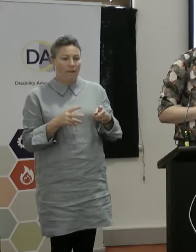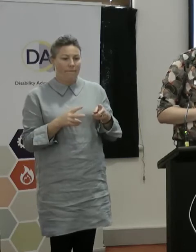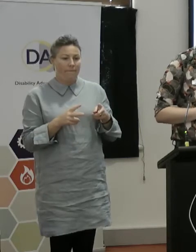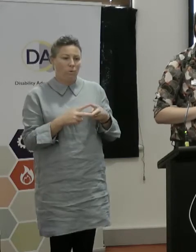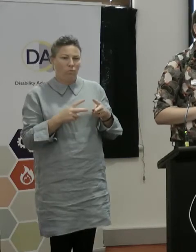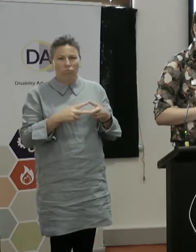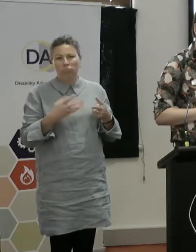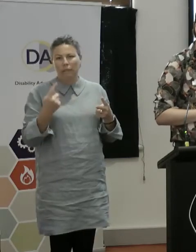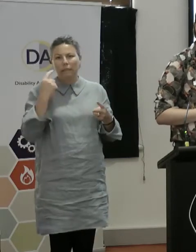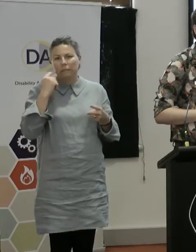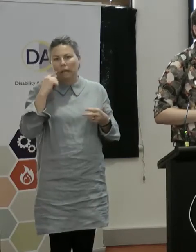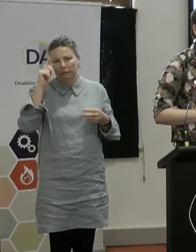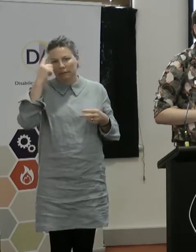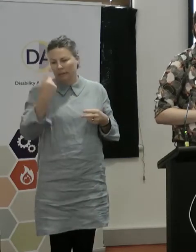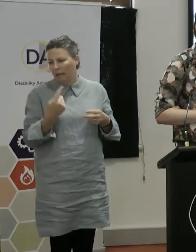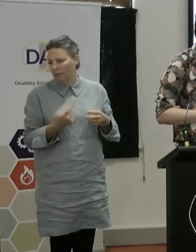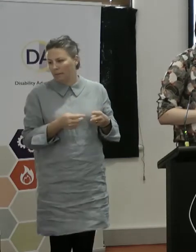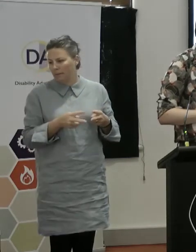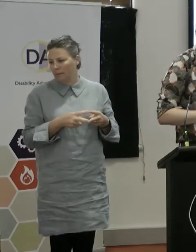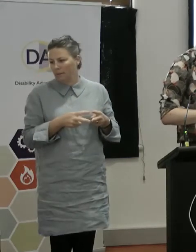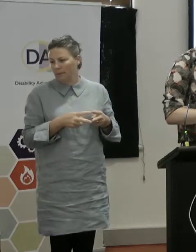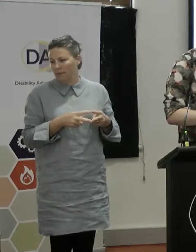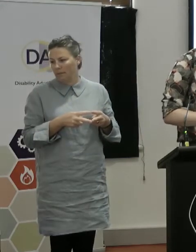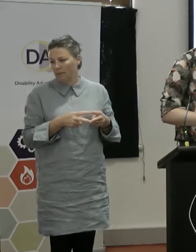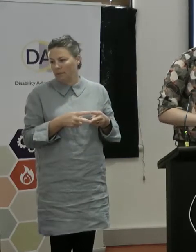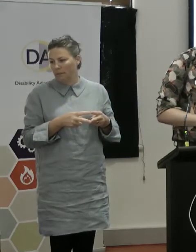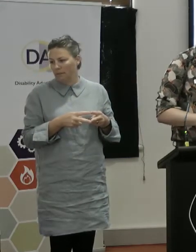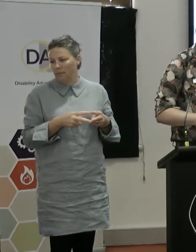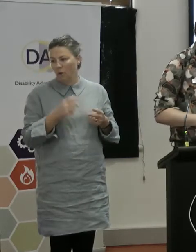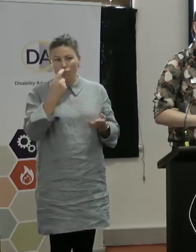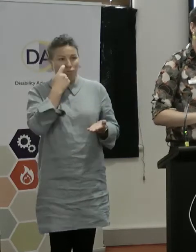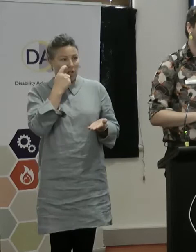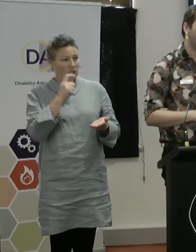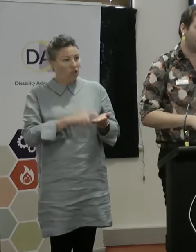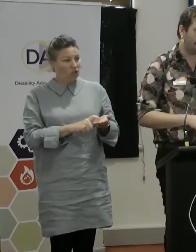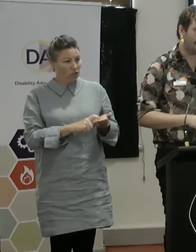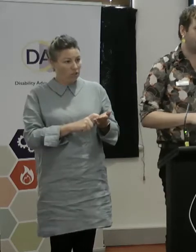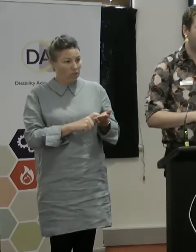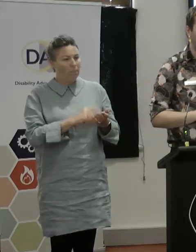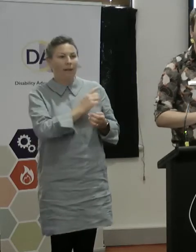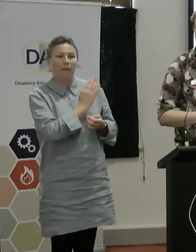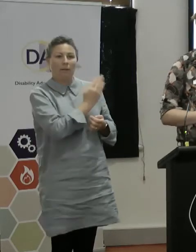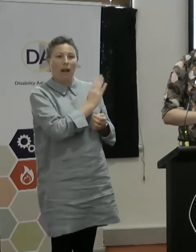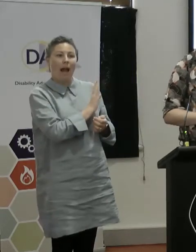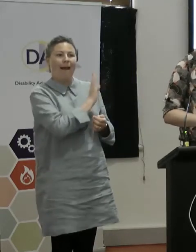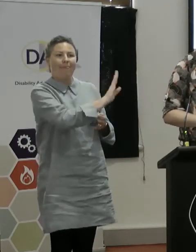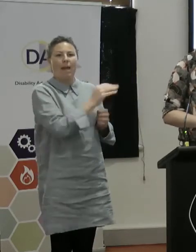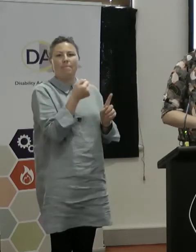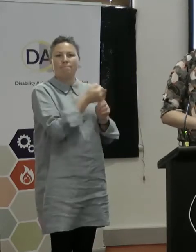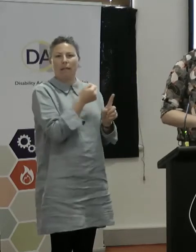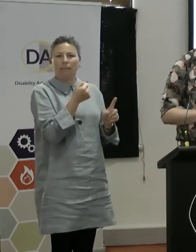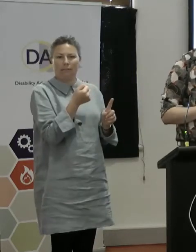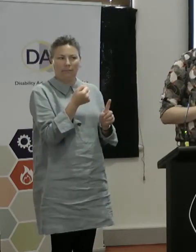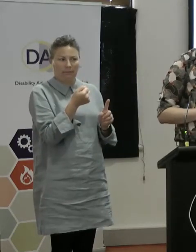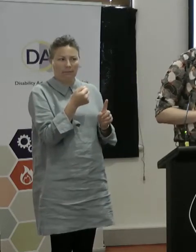fairly self-explanatory. They are amounts for the recognition of sexual abuse and for the impact of that sexual